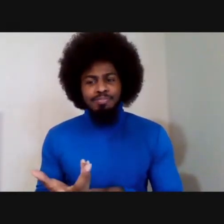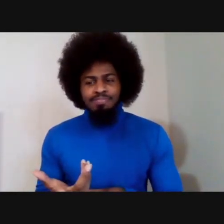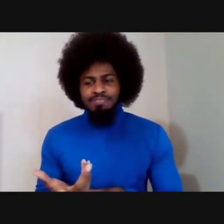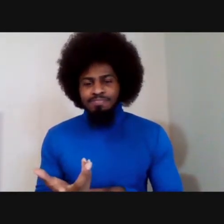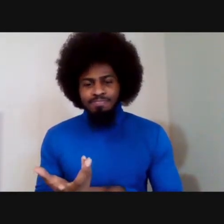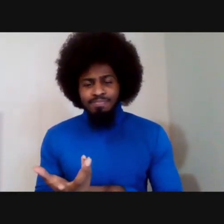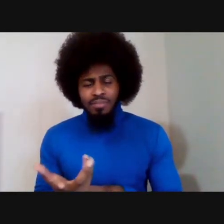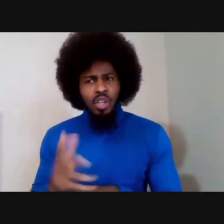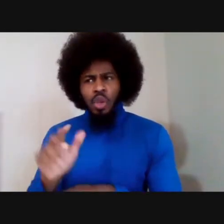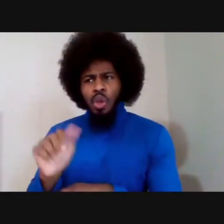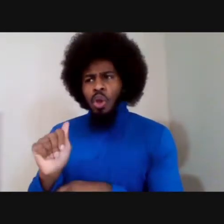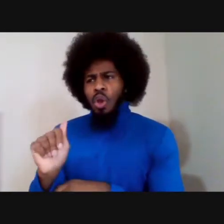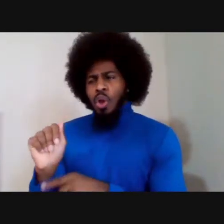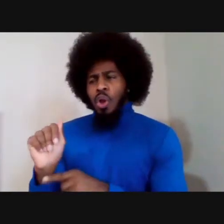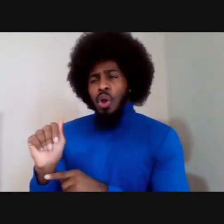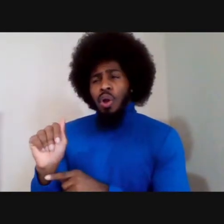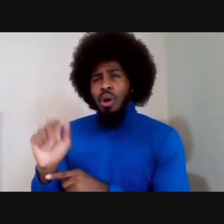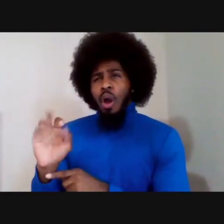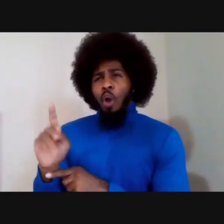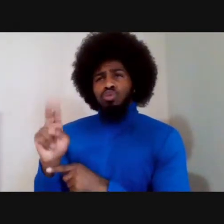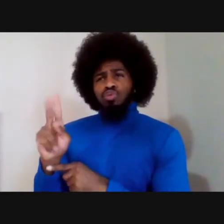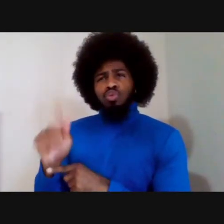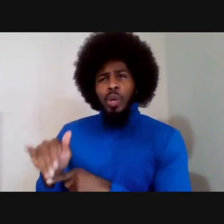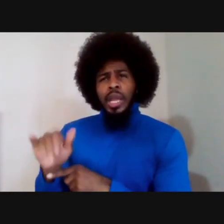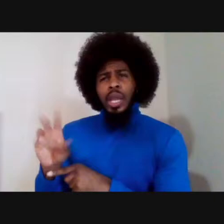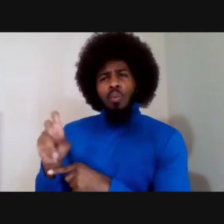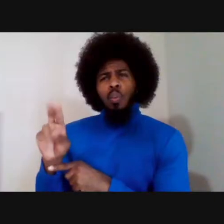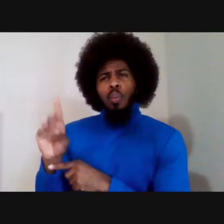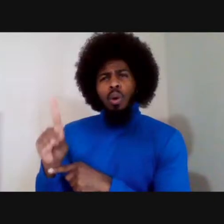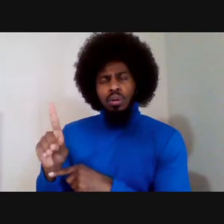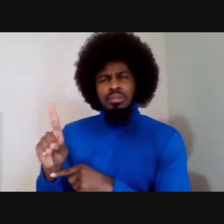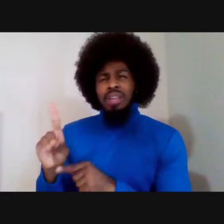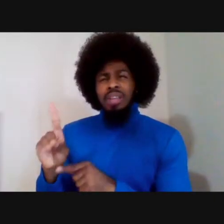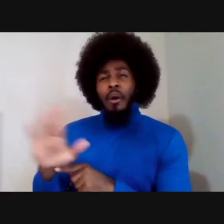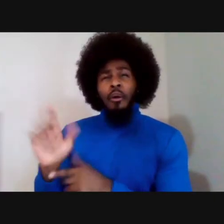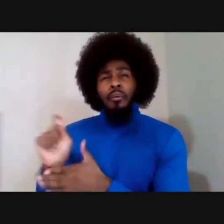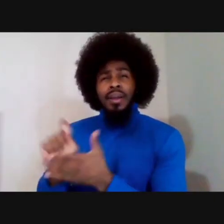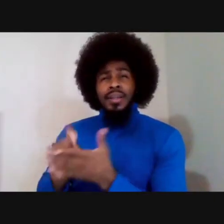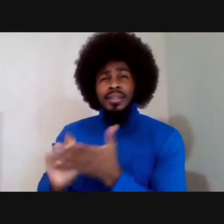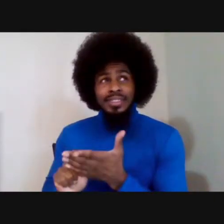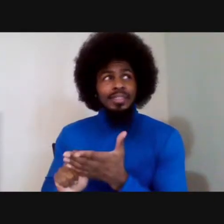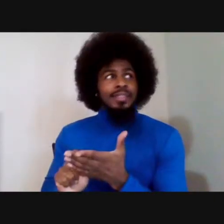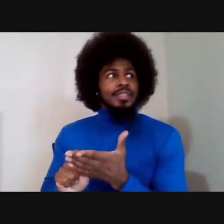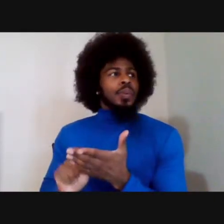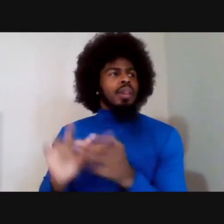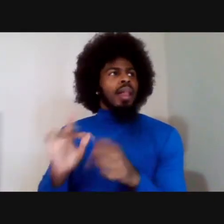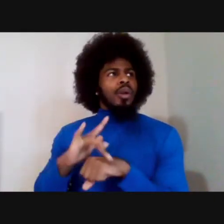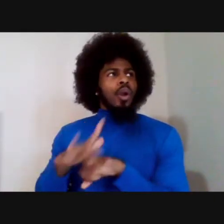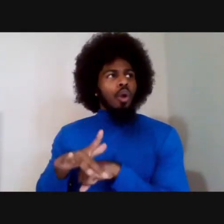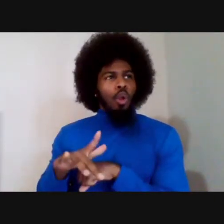Audre Lorde's writing, an early auntie.